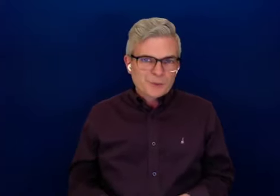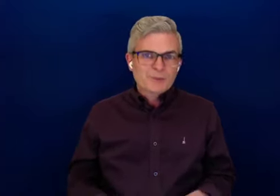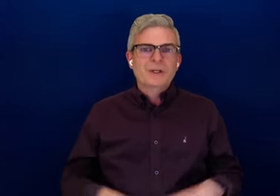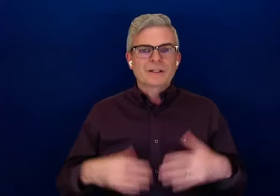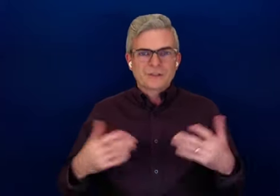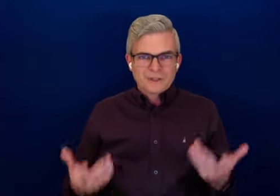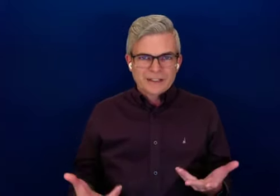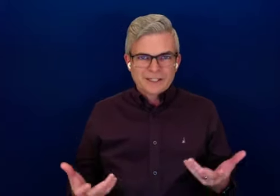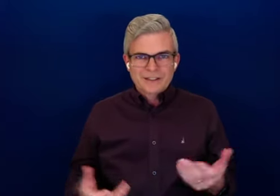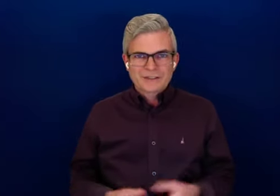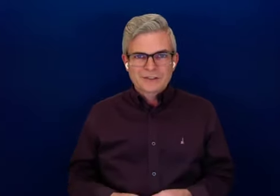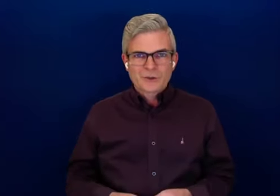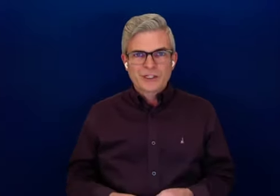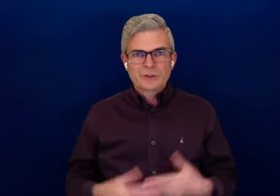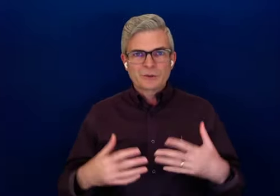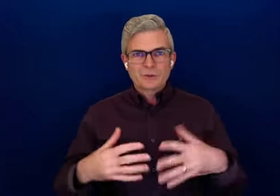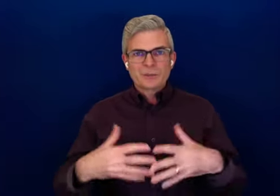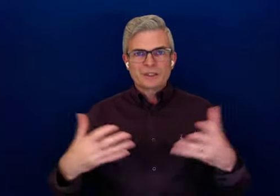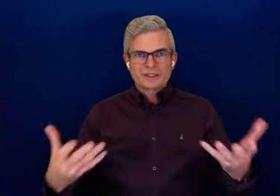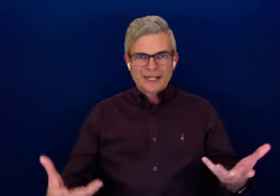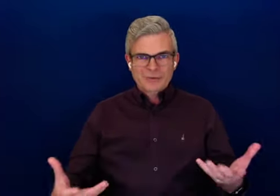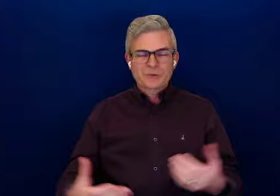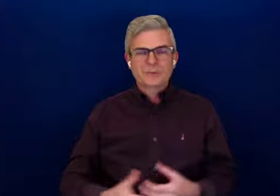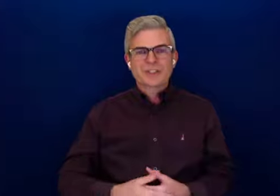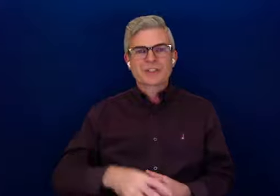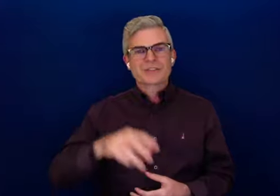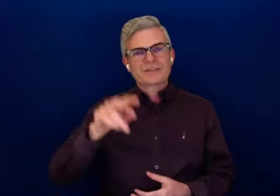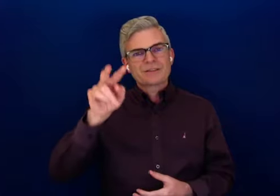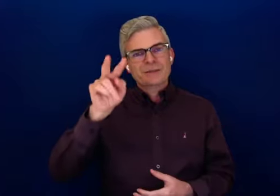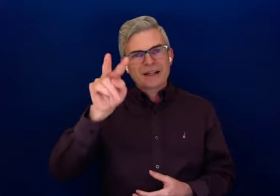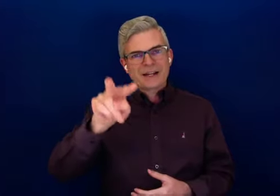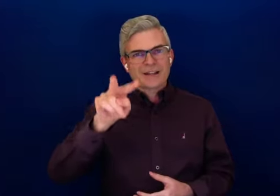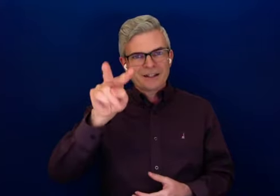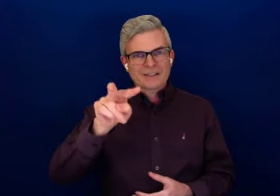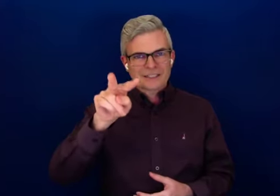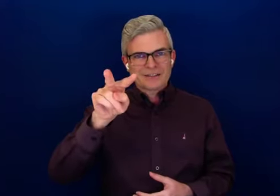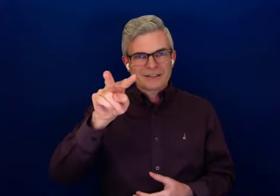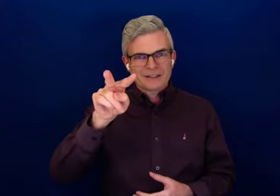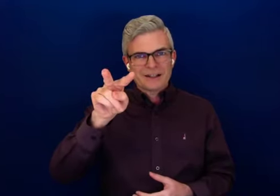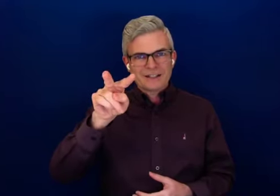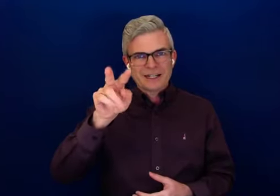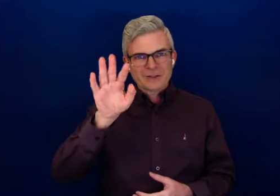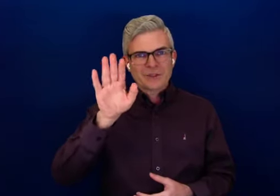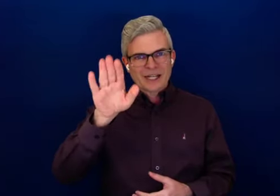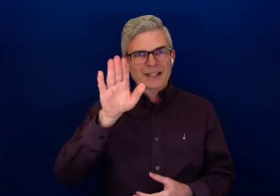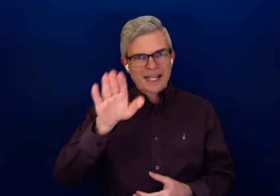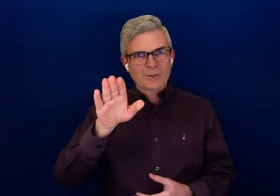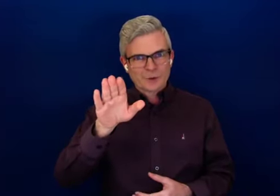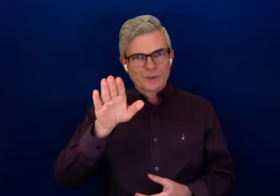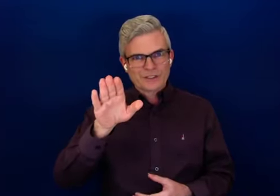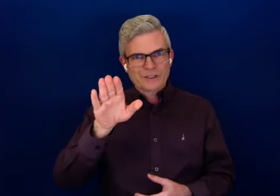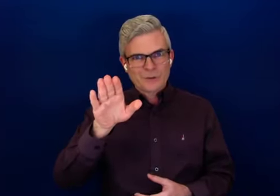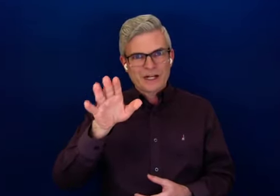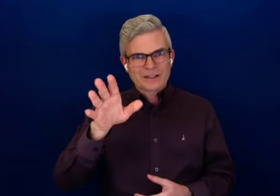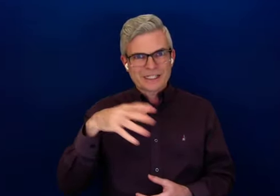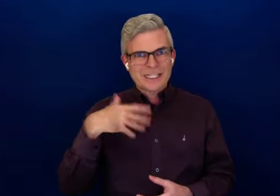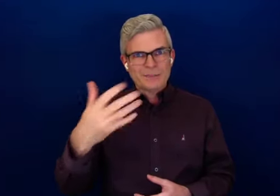group. Well, you're not telling a story to a group in a classroom, but just make contact with that camera once in a while to keep